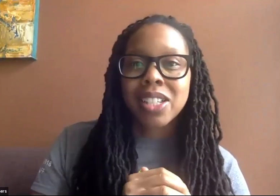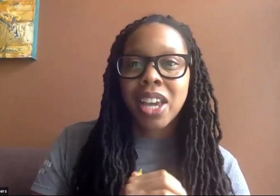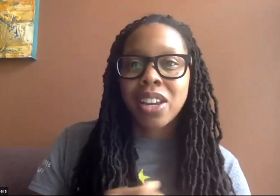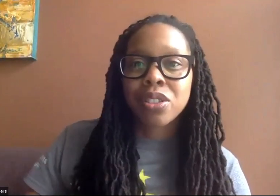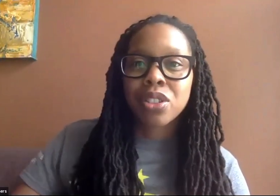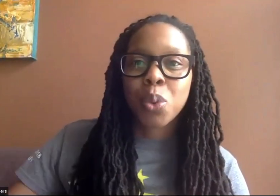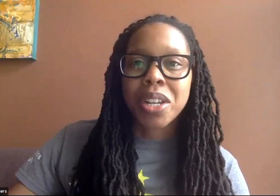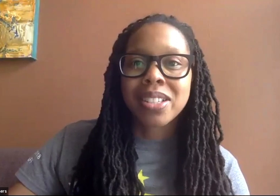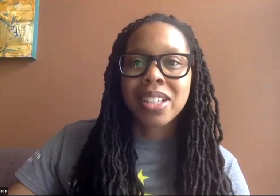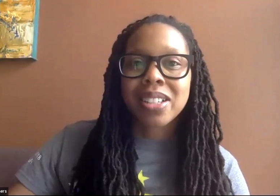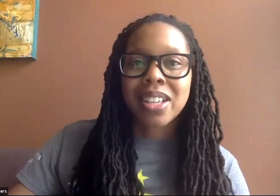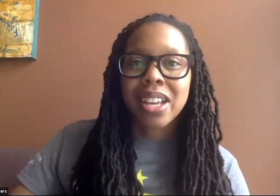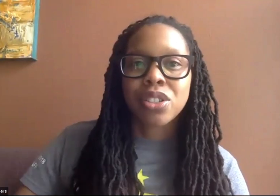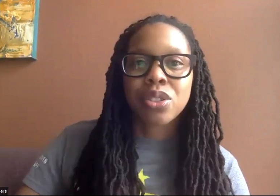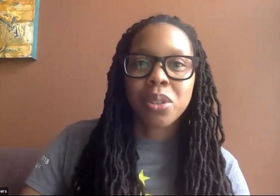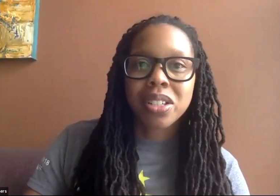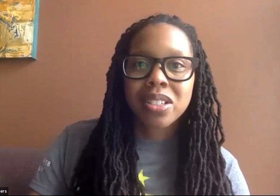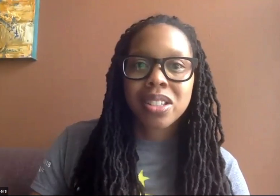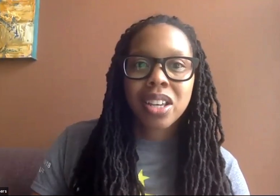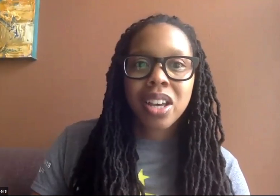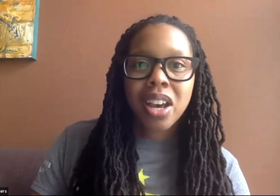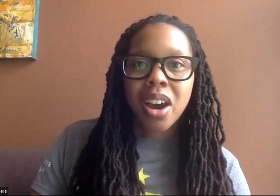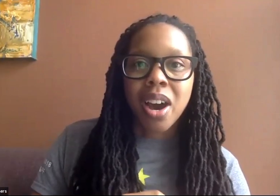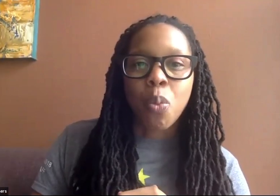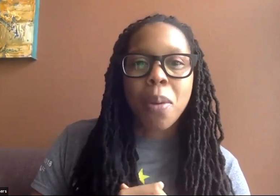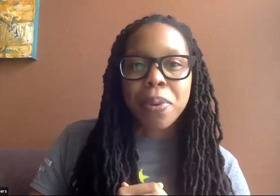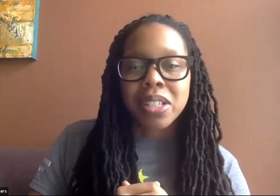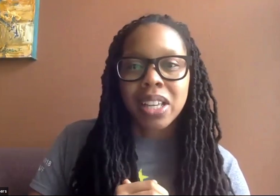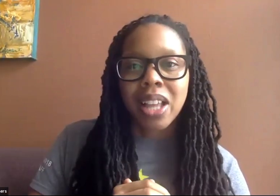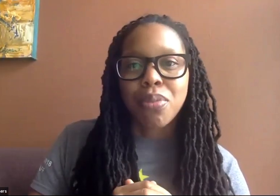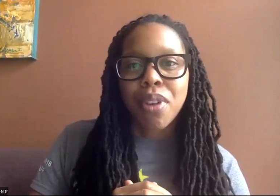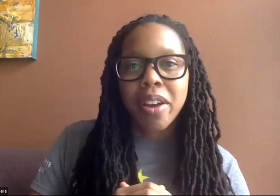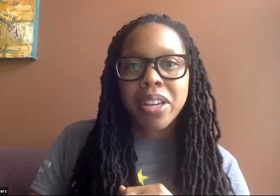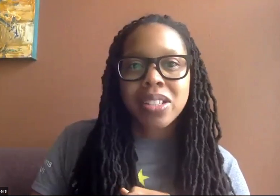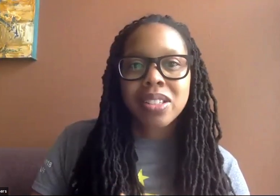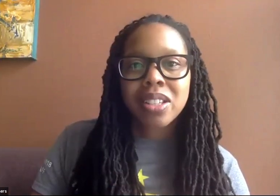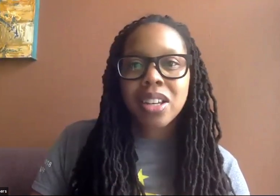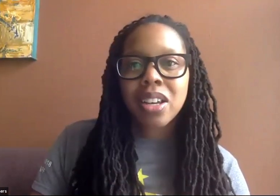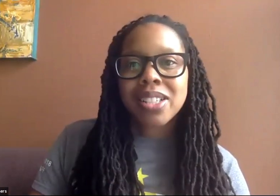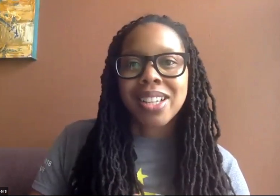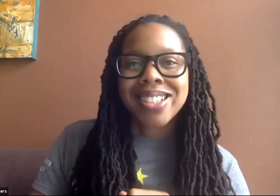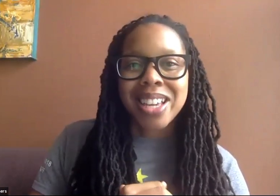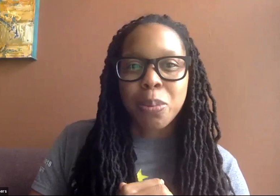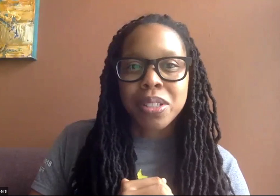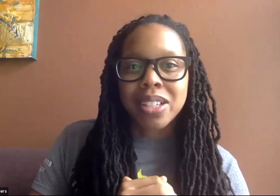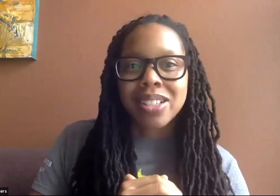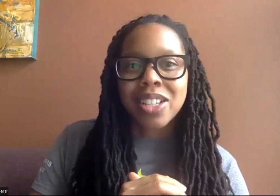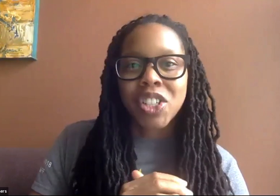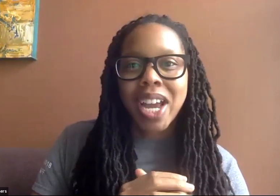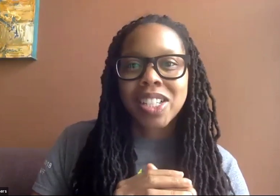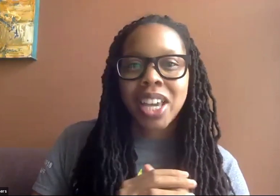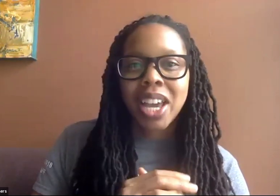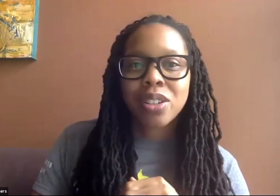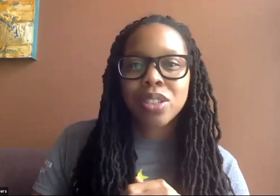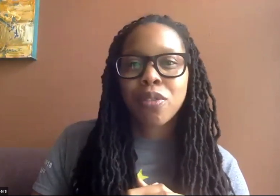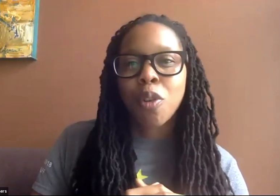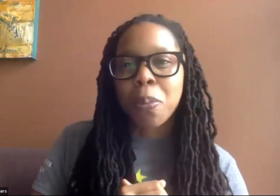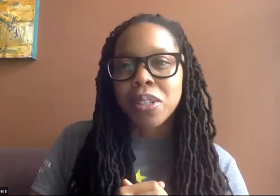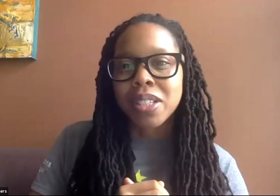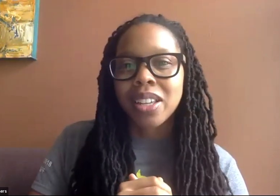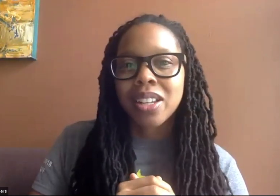as educators, 26% as students, 1% librarians, 16% teacher